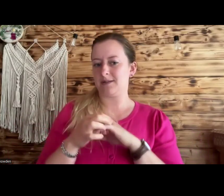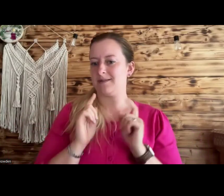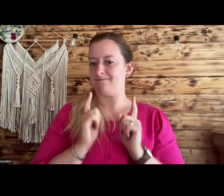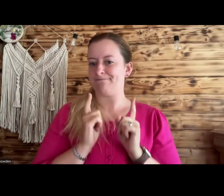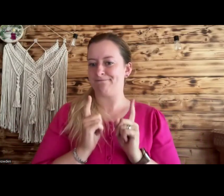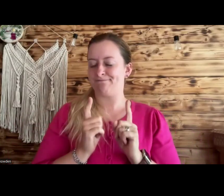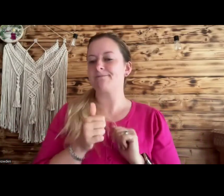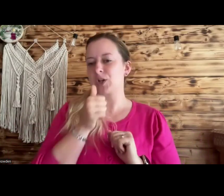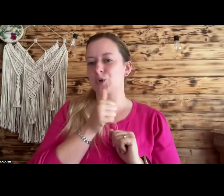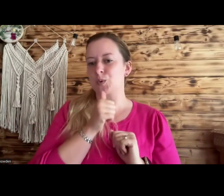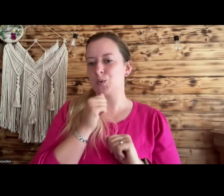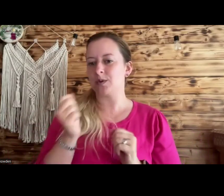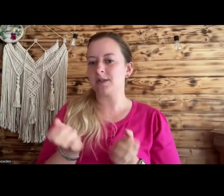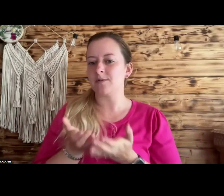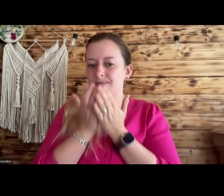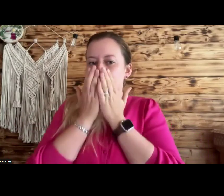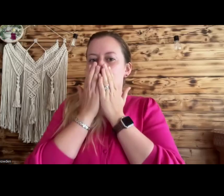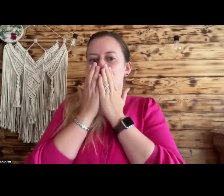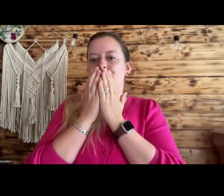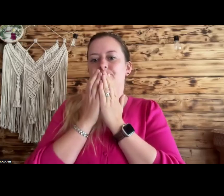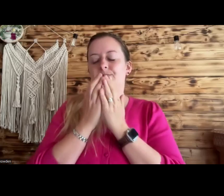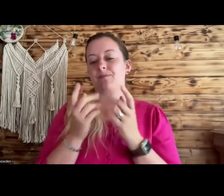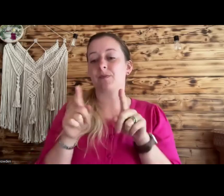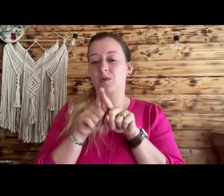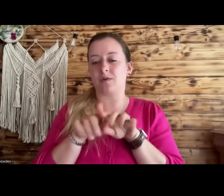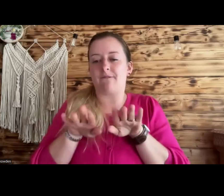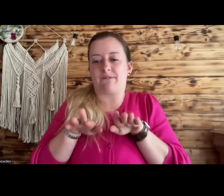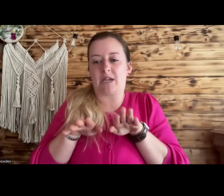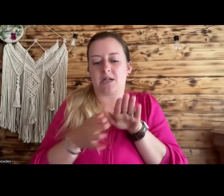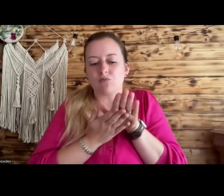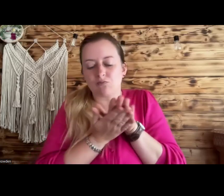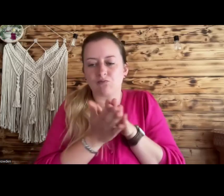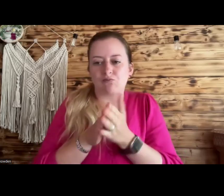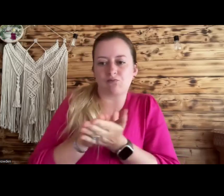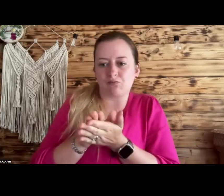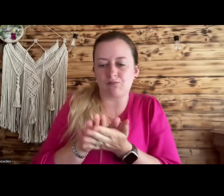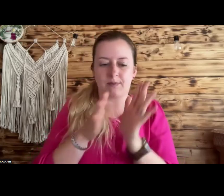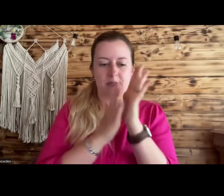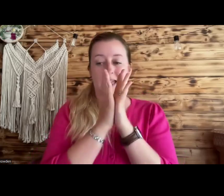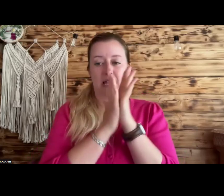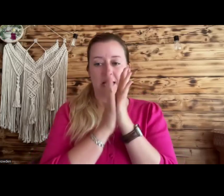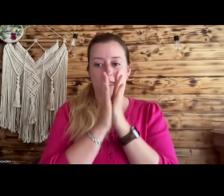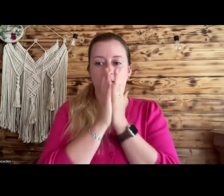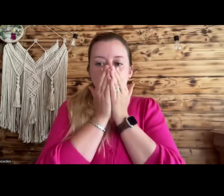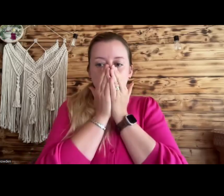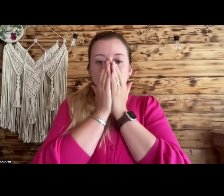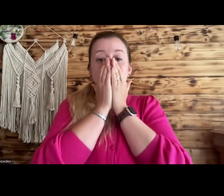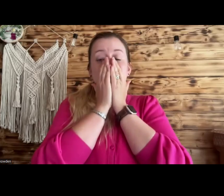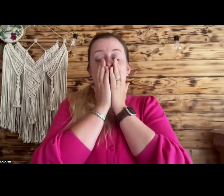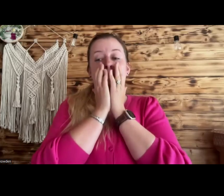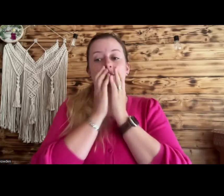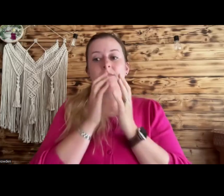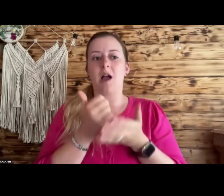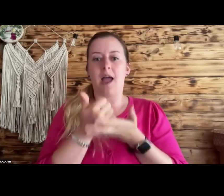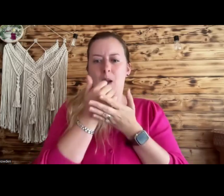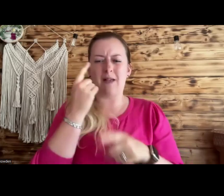I've put it on his feet, and I will give him the bottle, and he'll put a drop in his hands and he will inhale that. And it seems to calm things down very